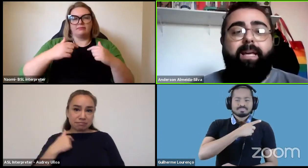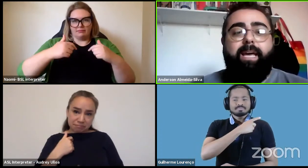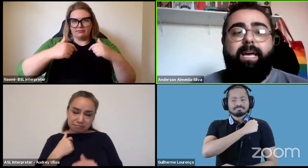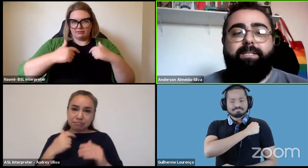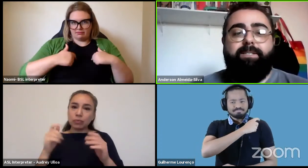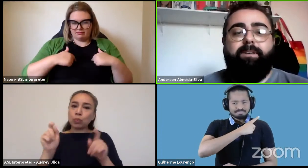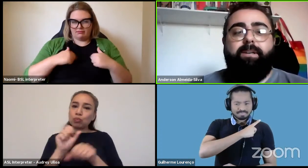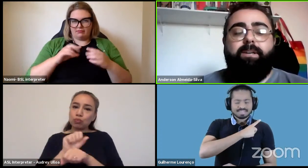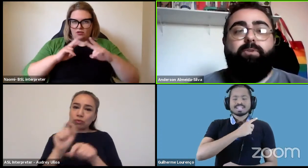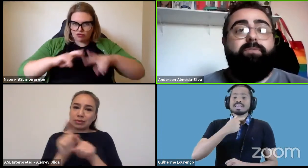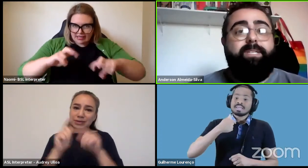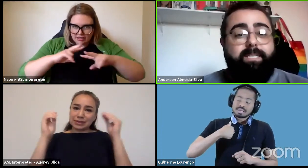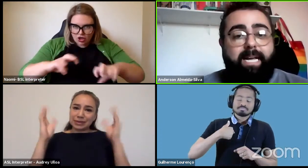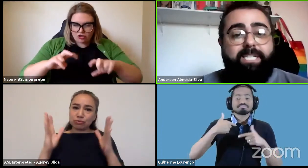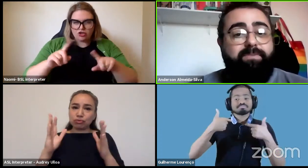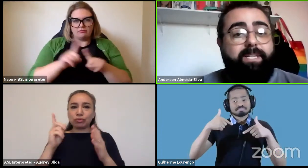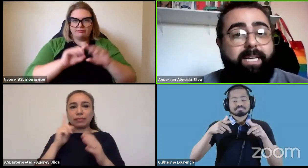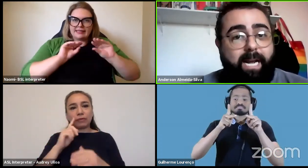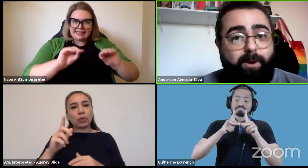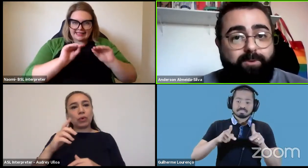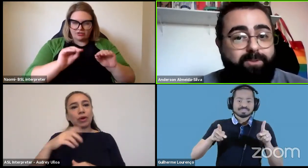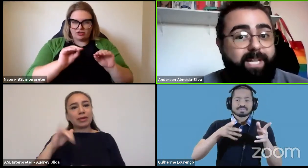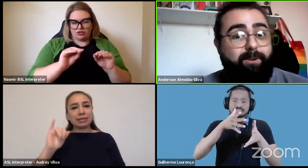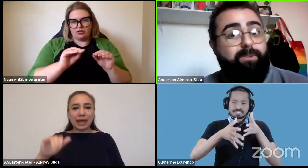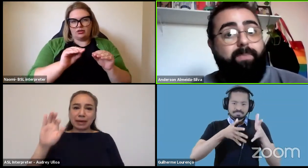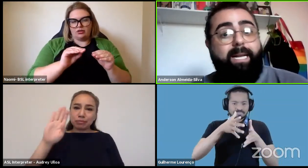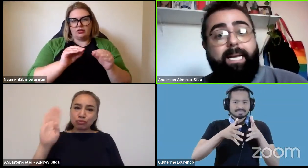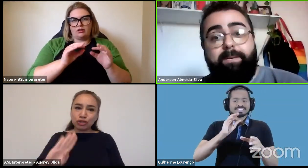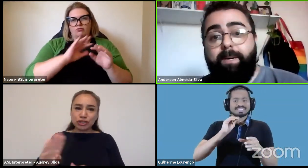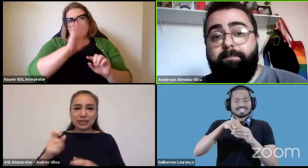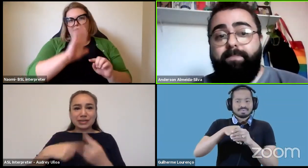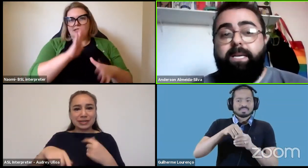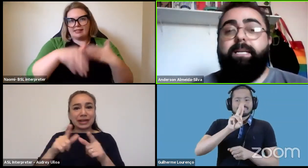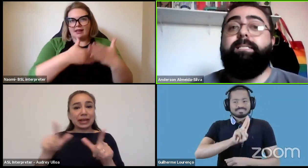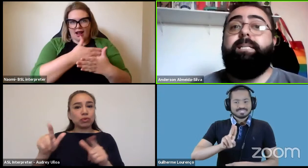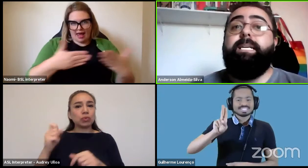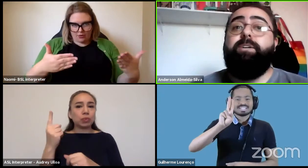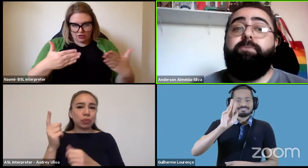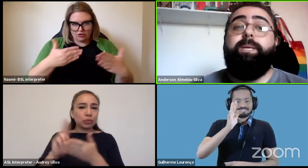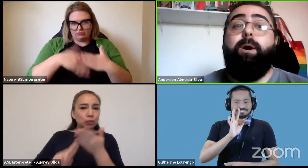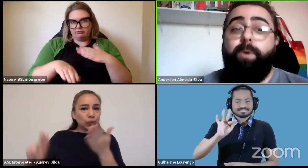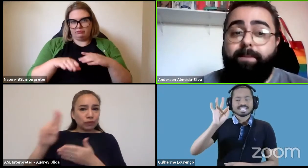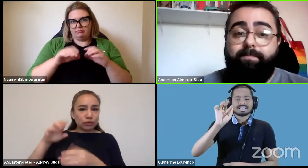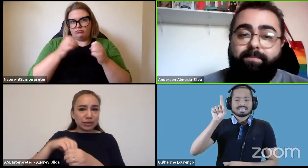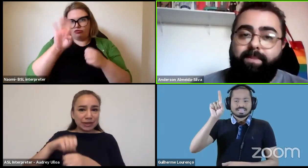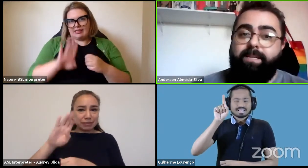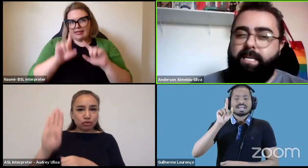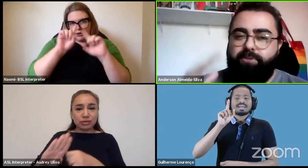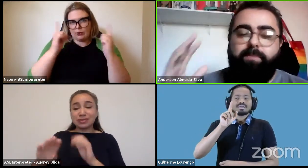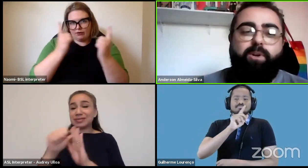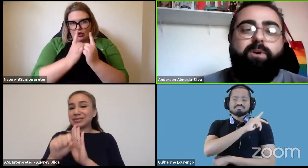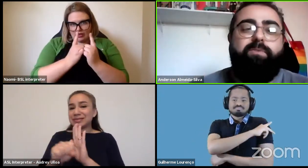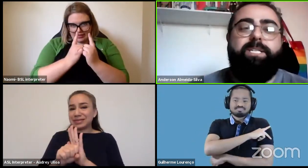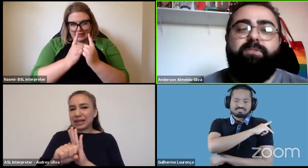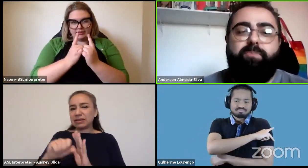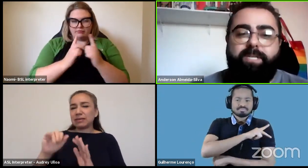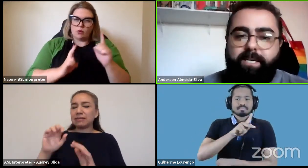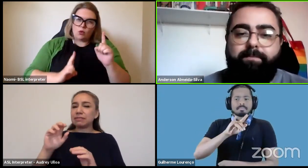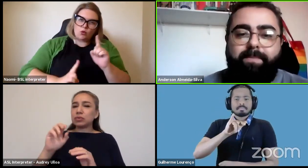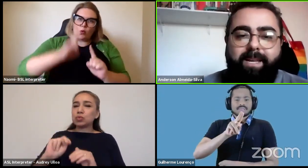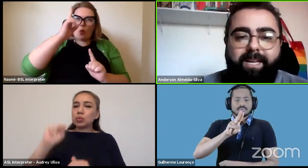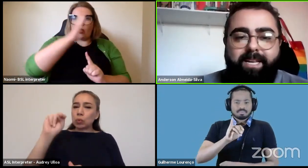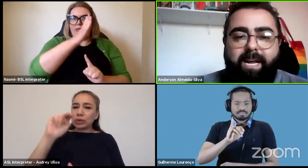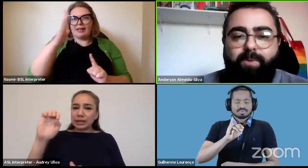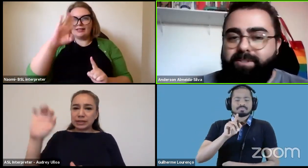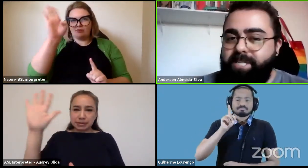Language at Universidade Federal do Delta do Parnaíba in the state of Piauí, in the extreme northeast of